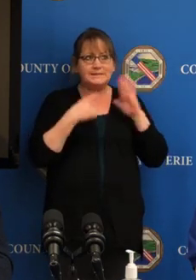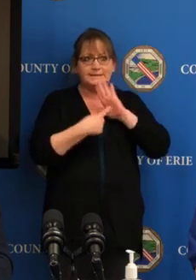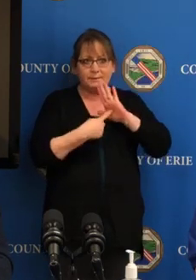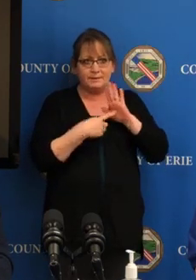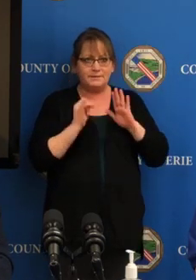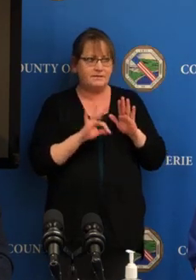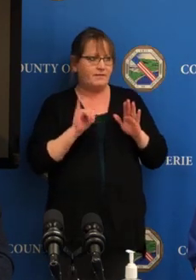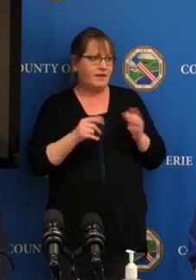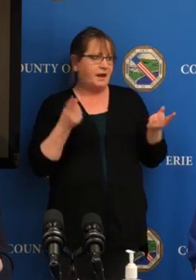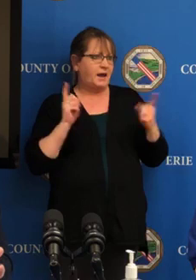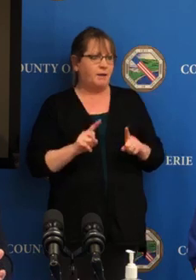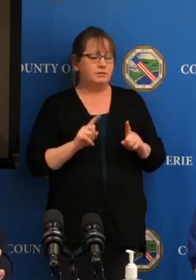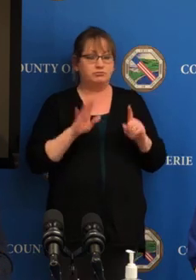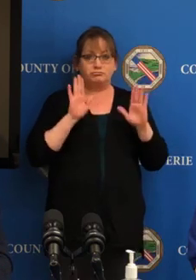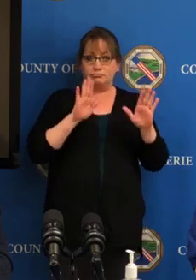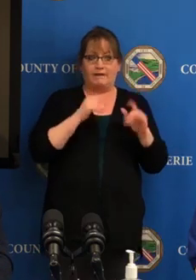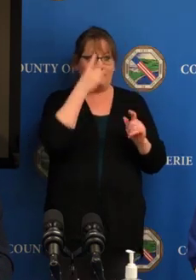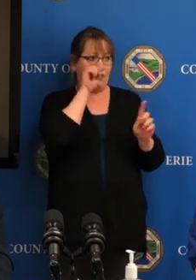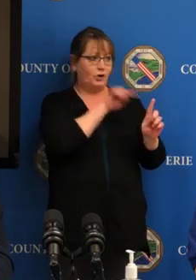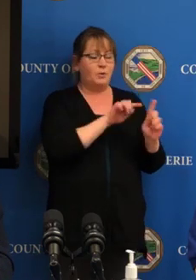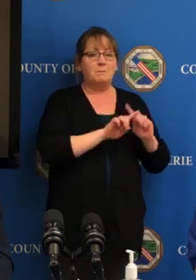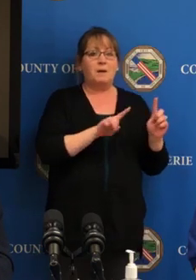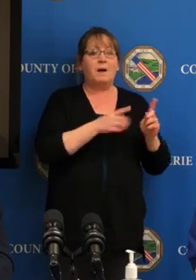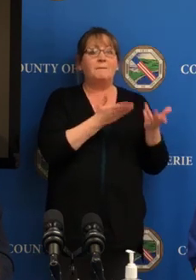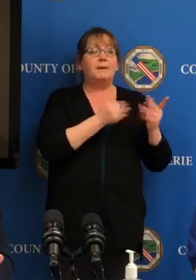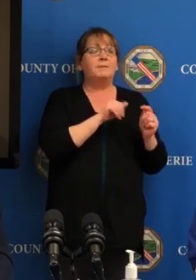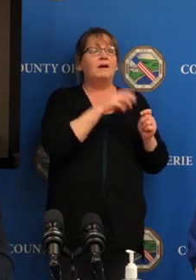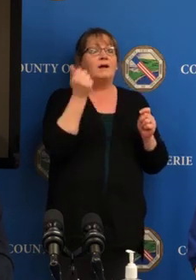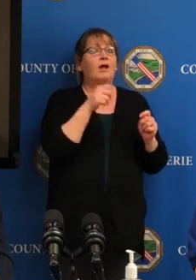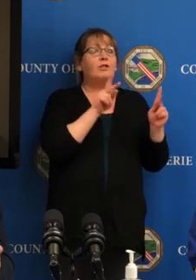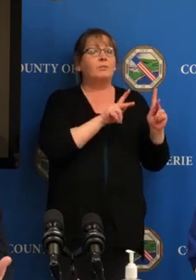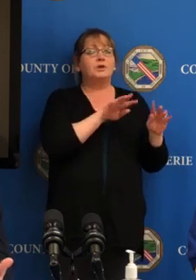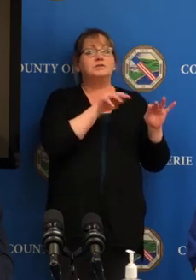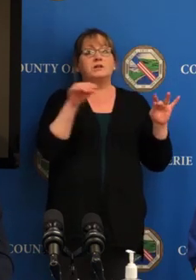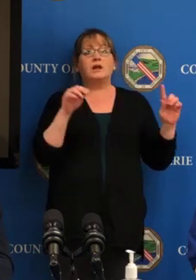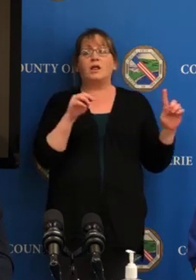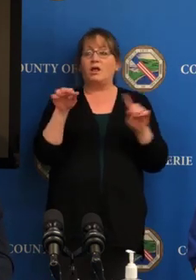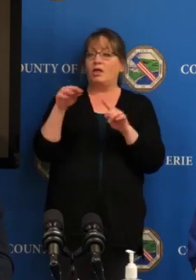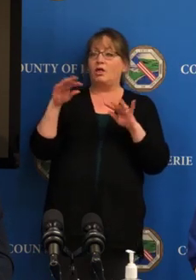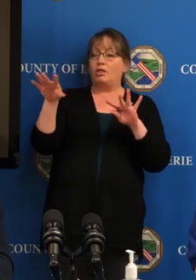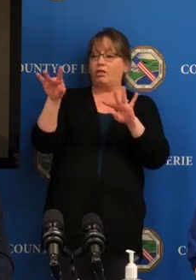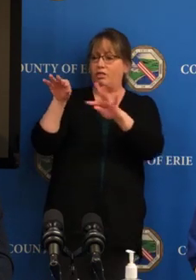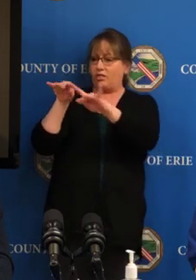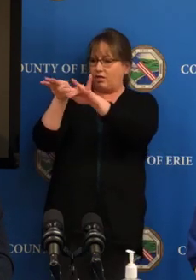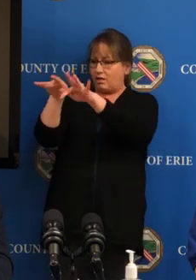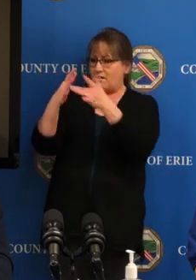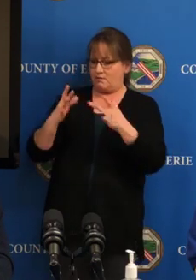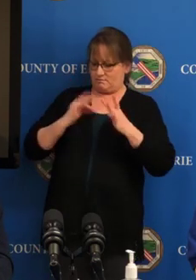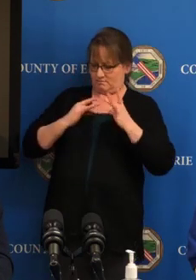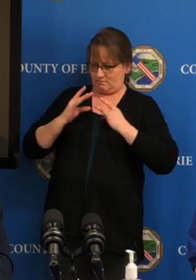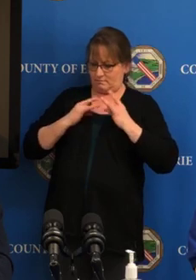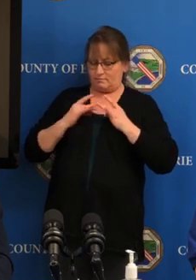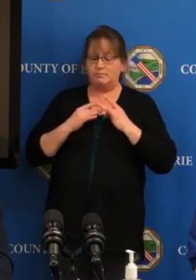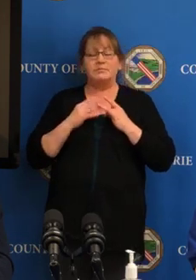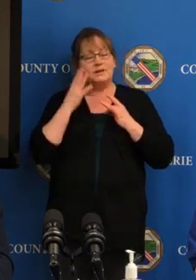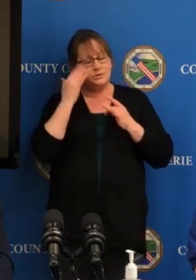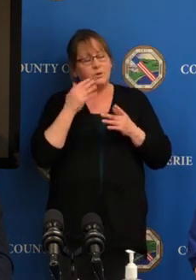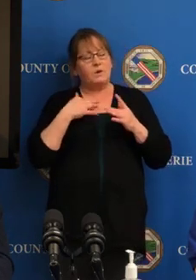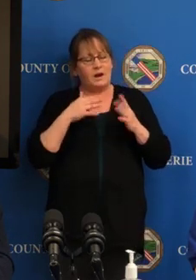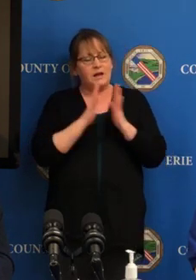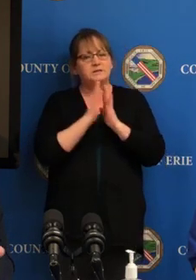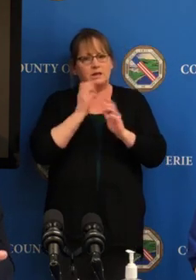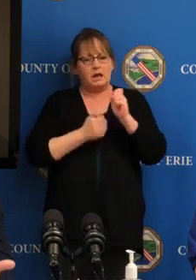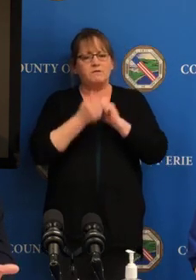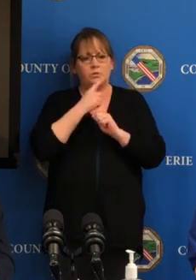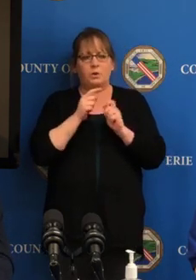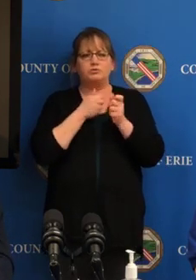case, very good for you, but you could be sharing it with someone else. That's why we're recommending that everyone continue to follow the guidelines regarding essential businesses and where